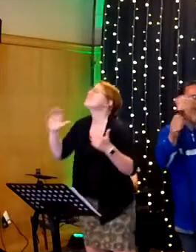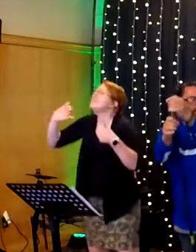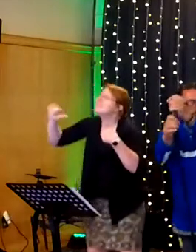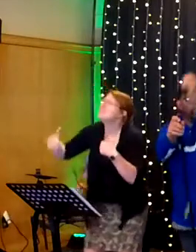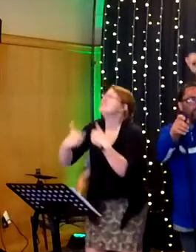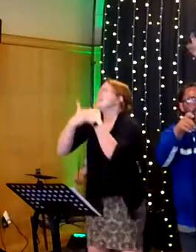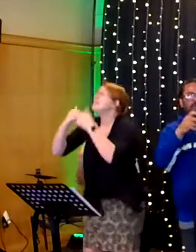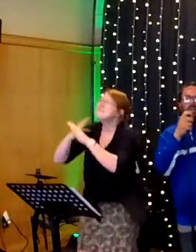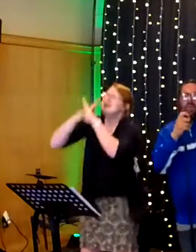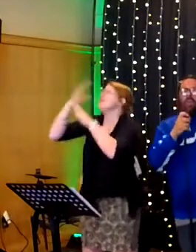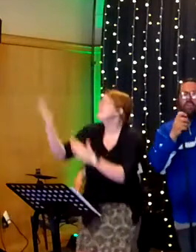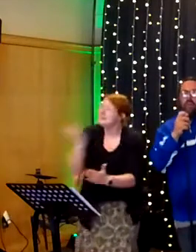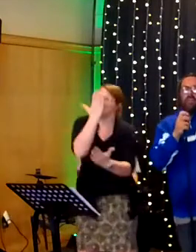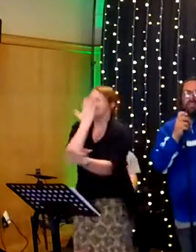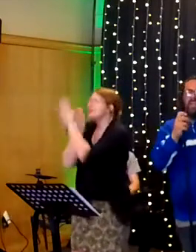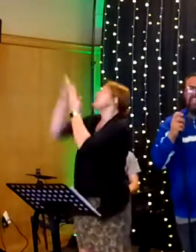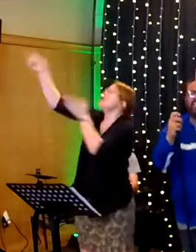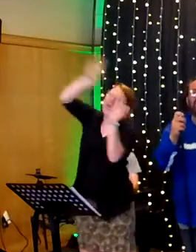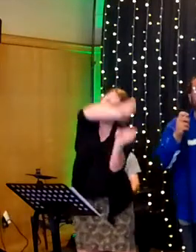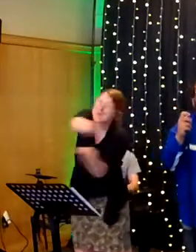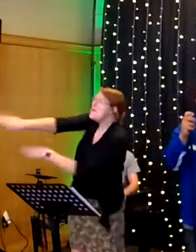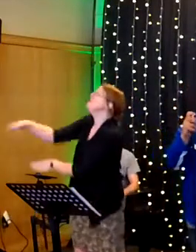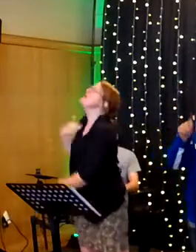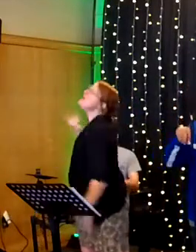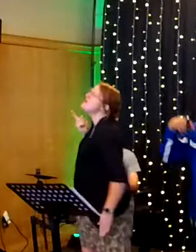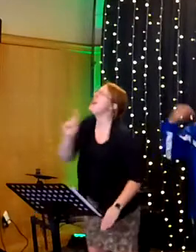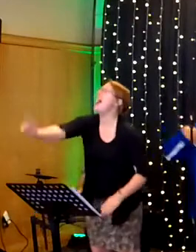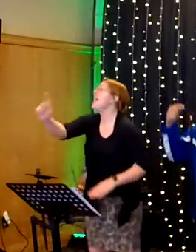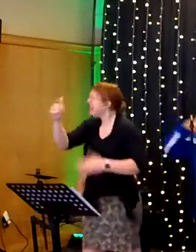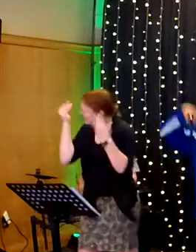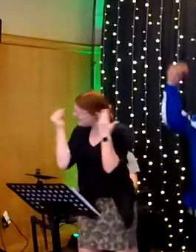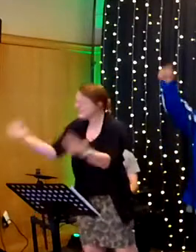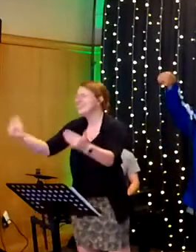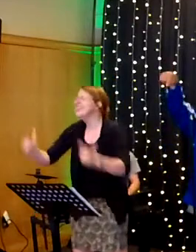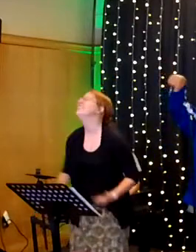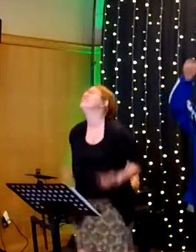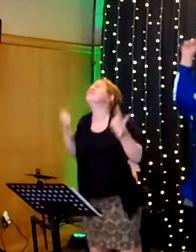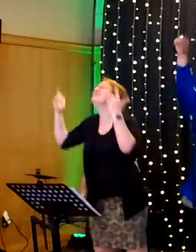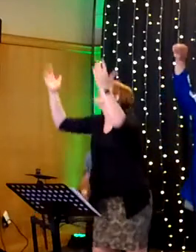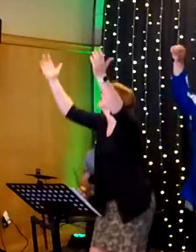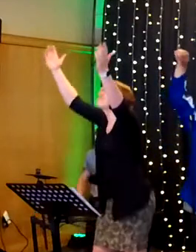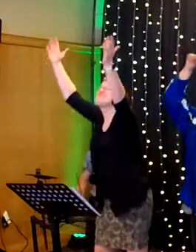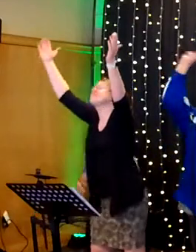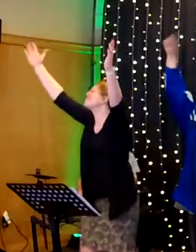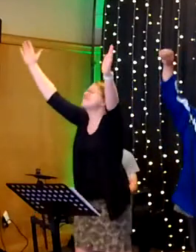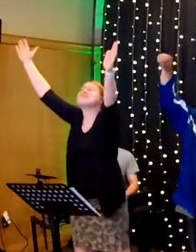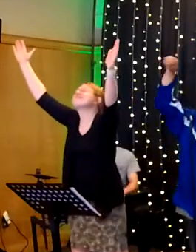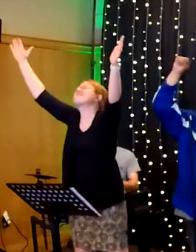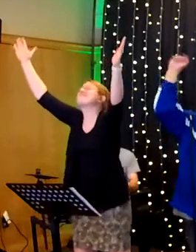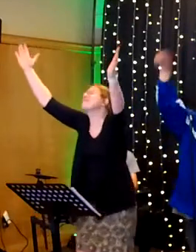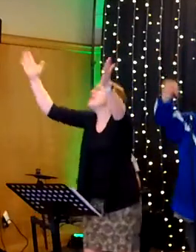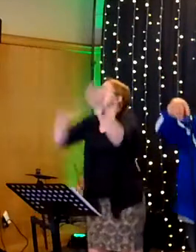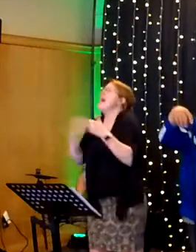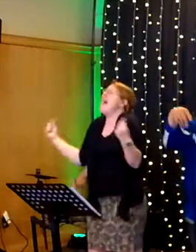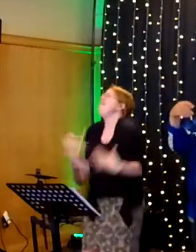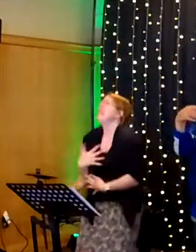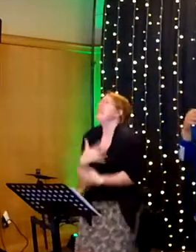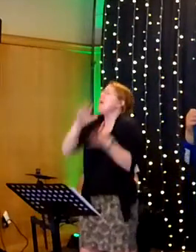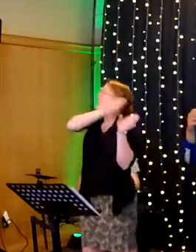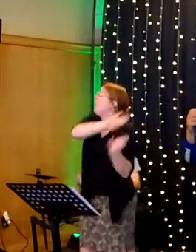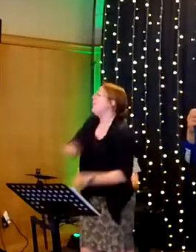Come on. You split the sea so I can walk right through